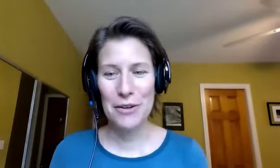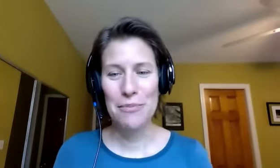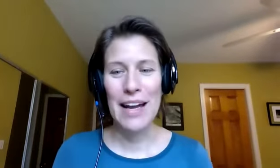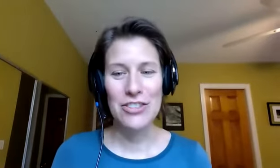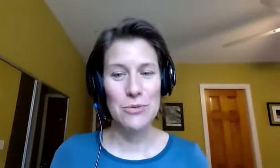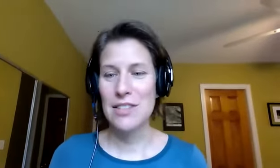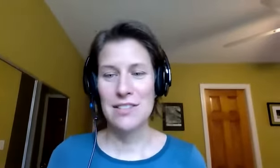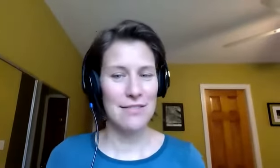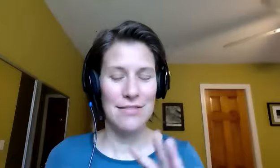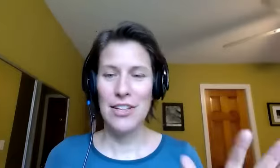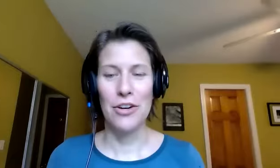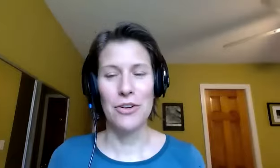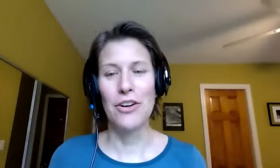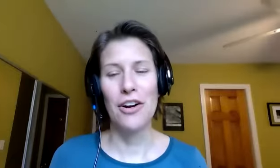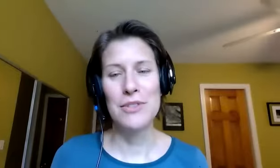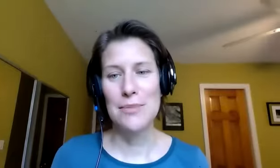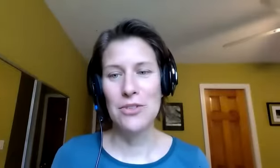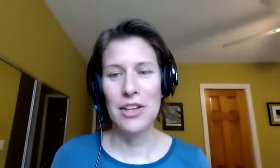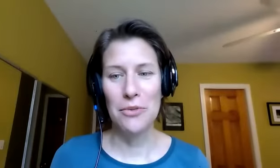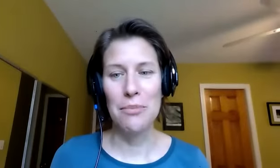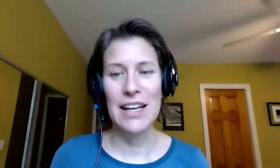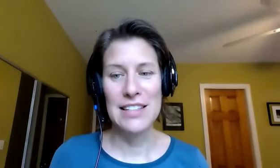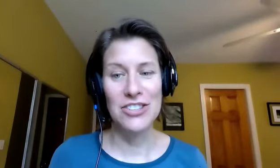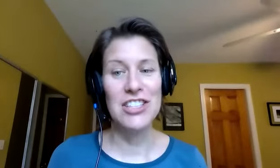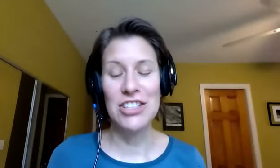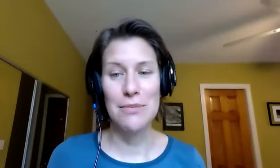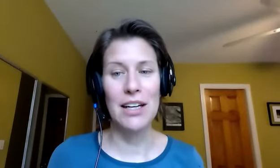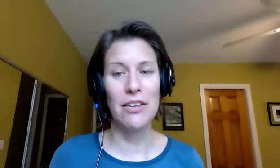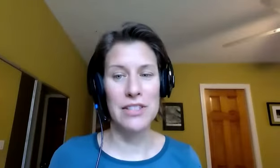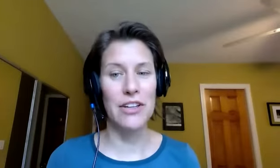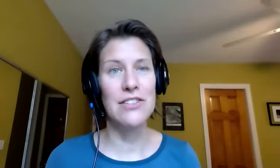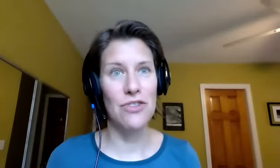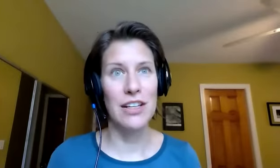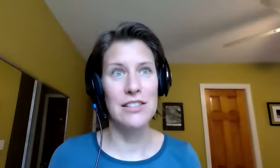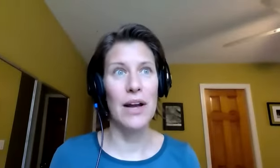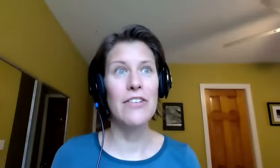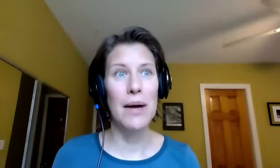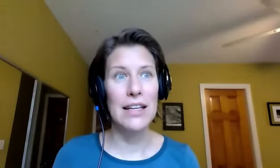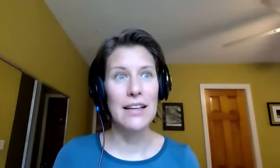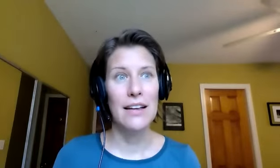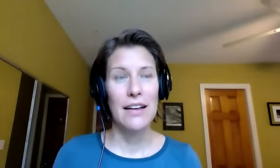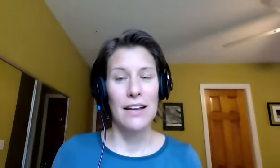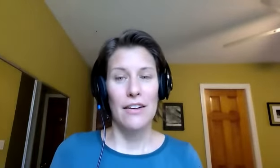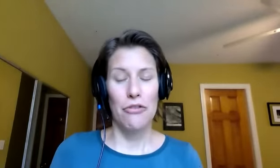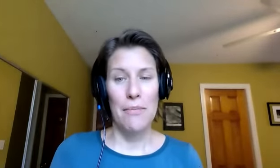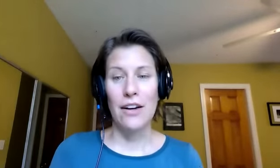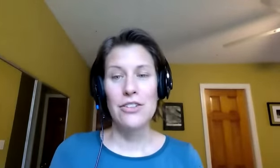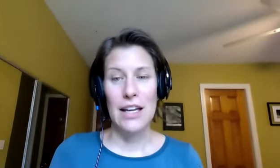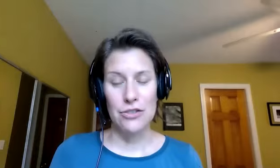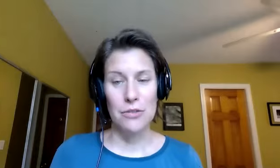and she was, you know, her heart was absolutely in the right place and she did. She made all of us very strong. And so everybody from that Girl Scout troop,